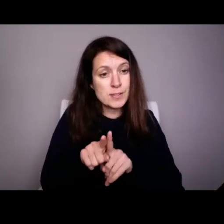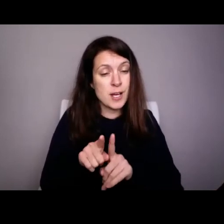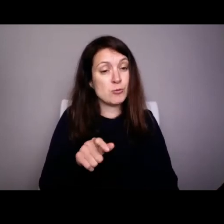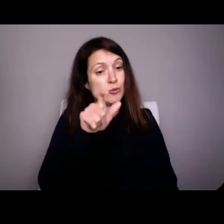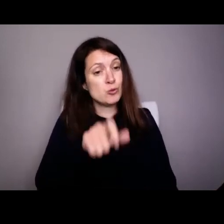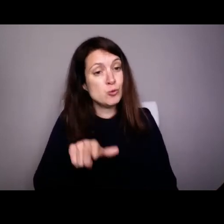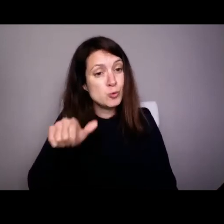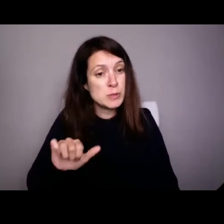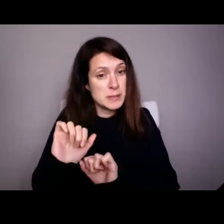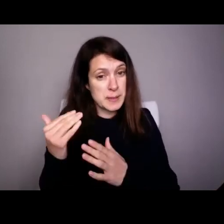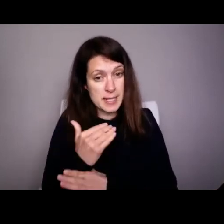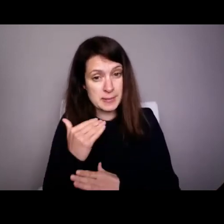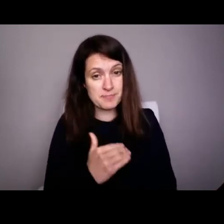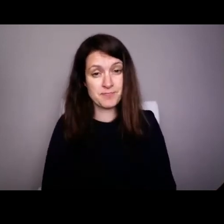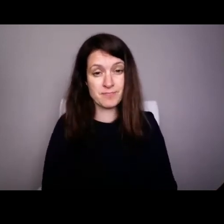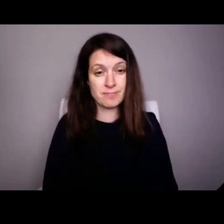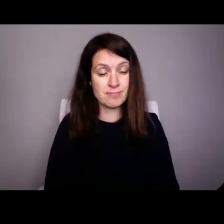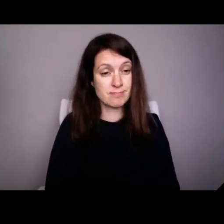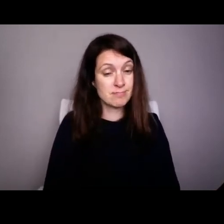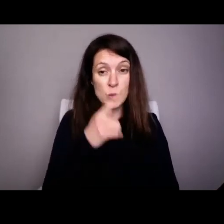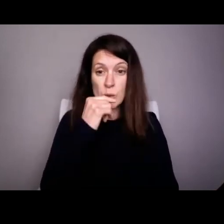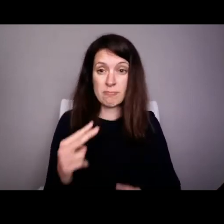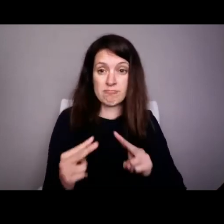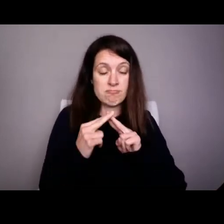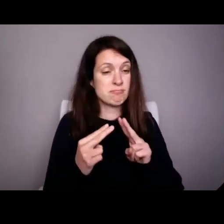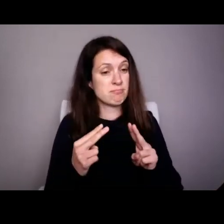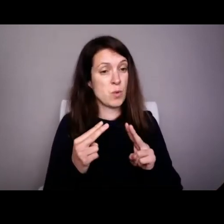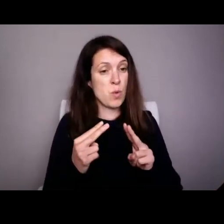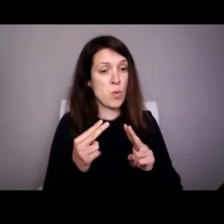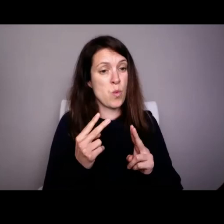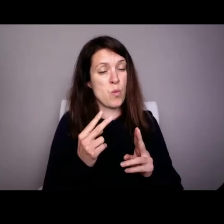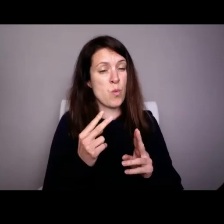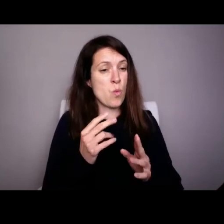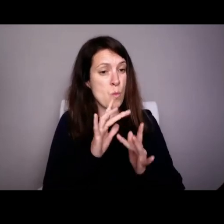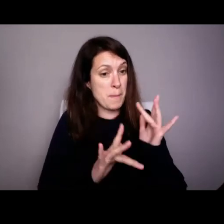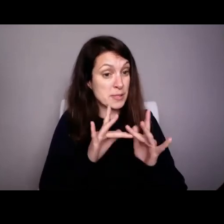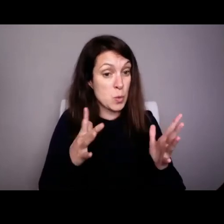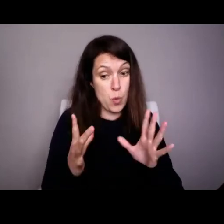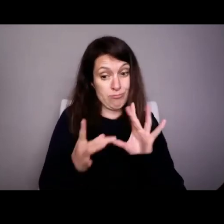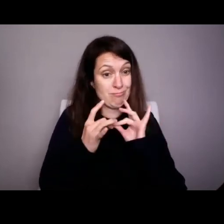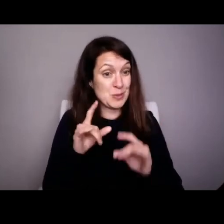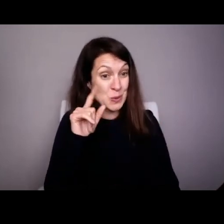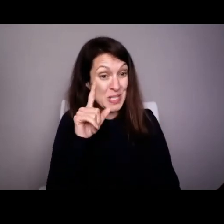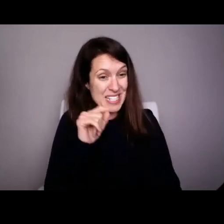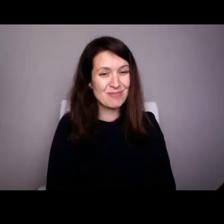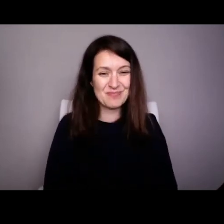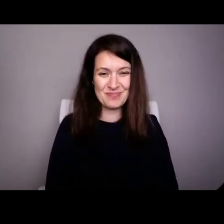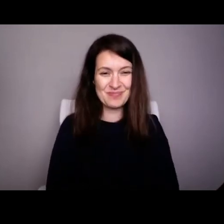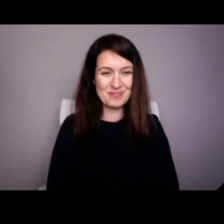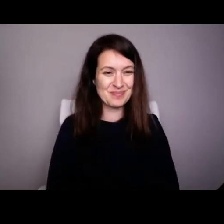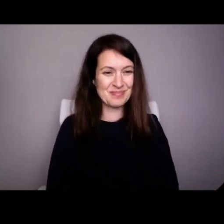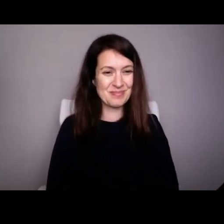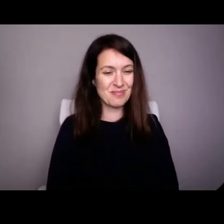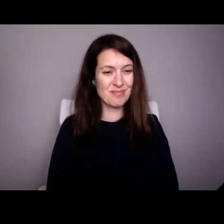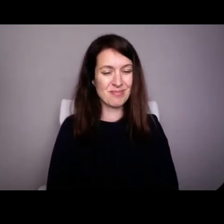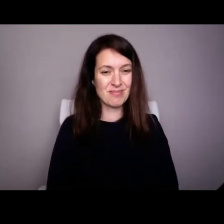work. We can be reached via our website or on Twitter. Next slide. Thanks. In terms of